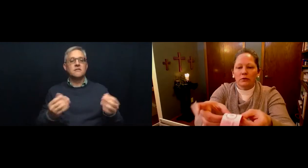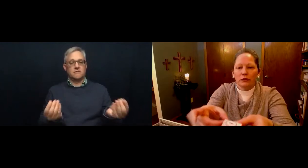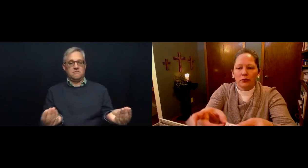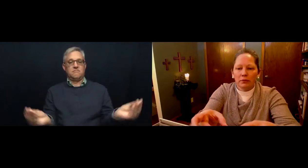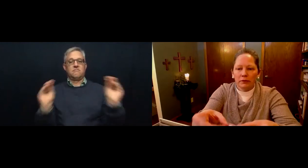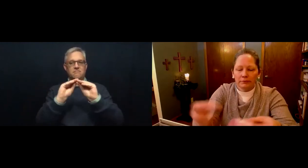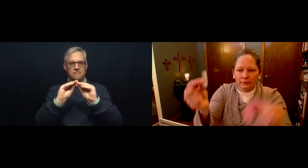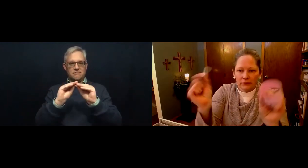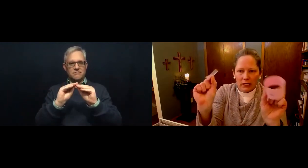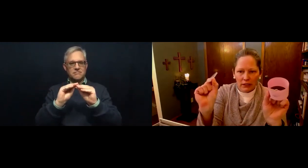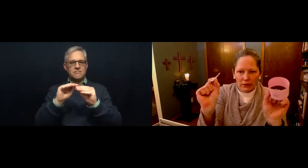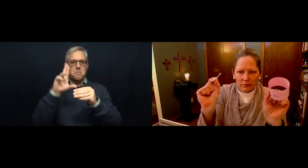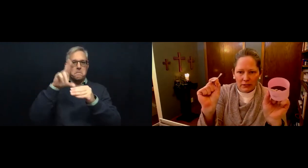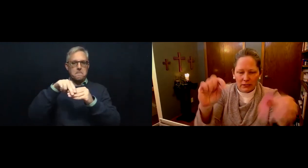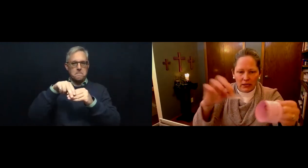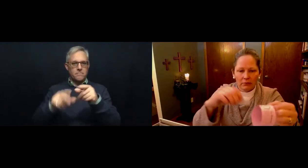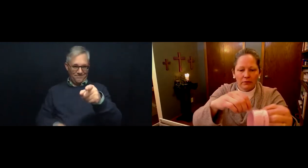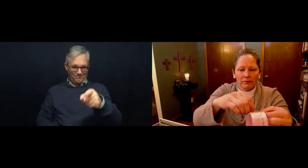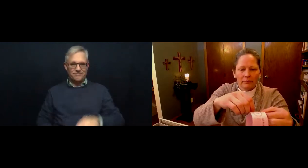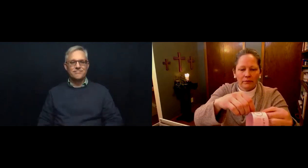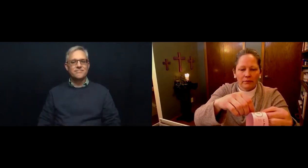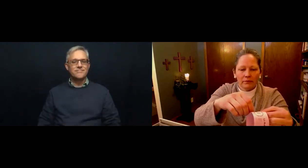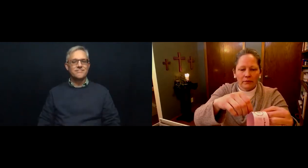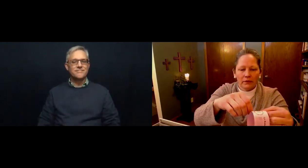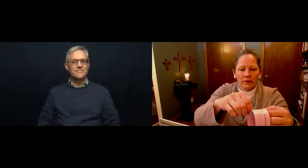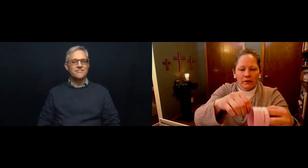into a loop. I'm going to use a piece of tape.